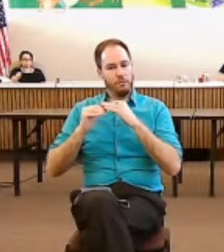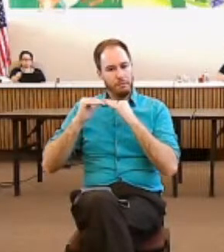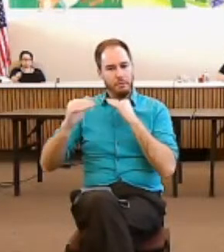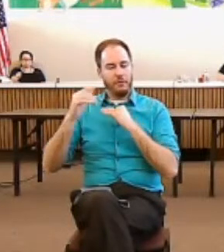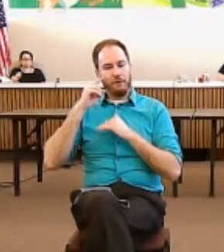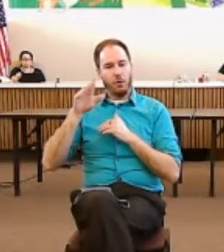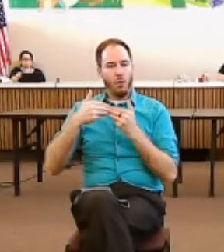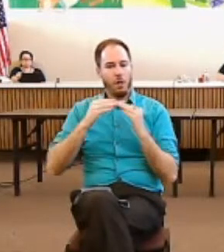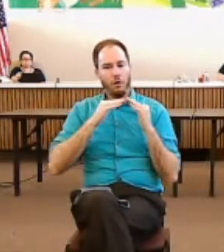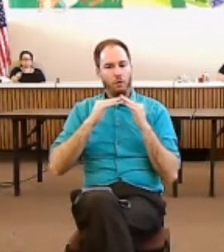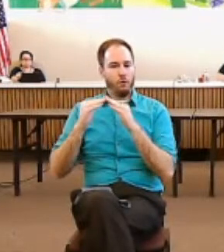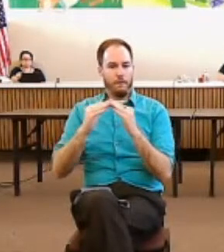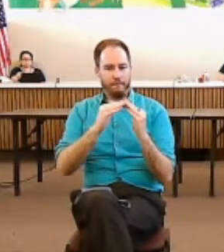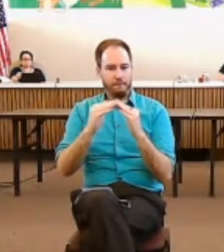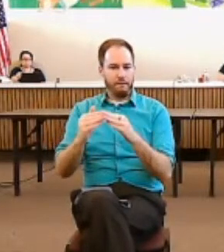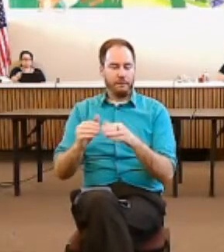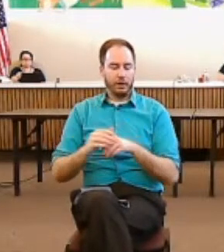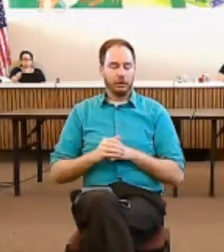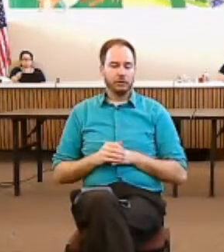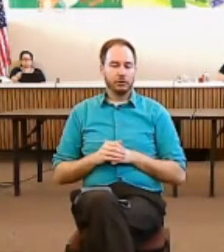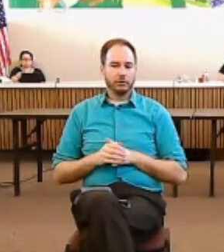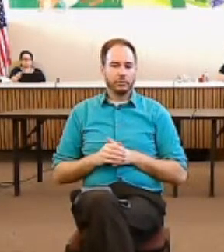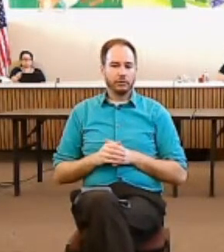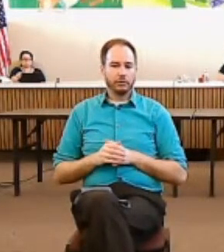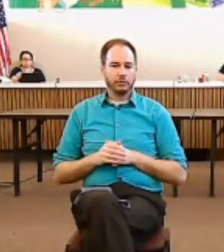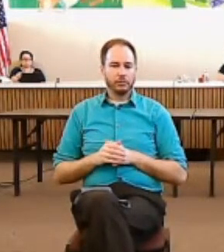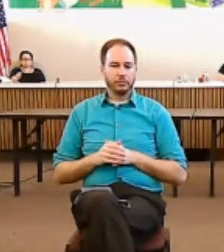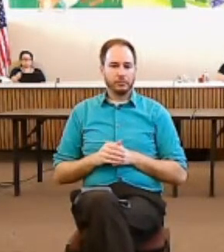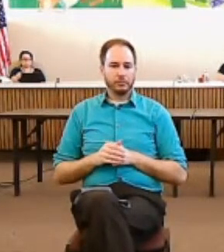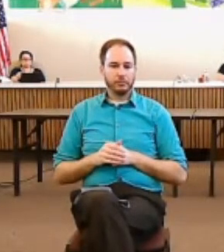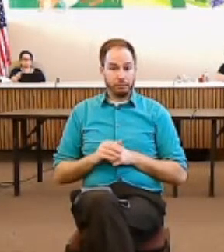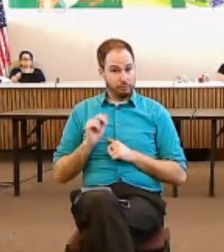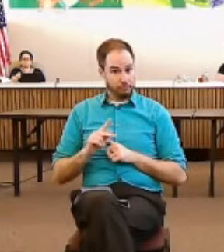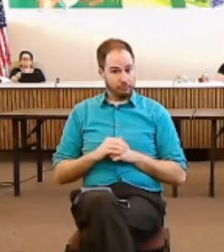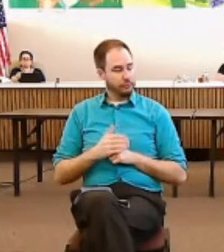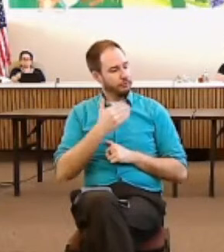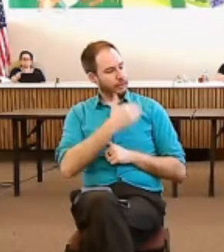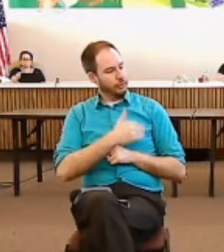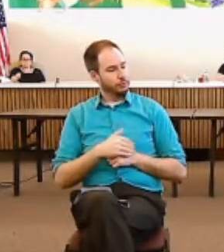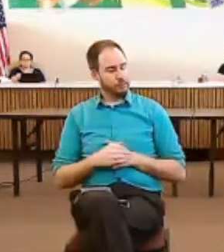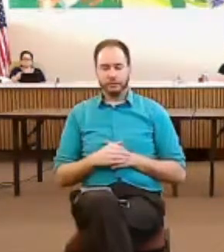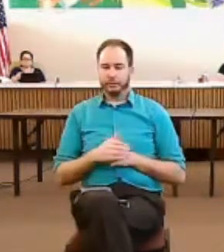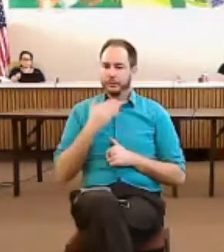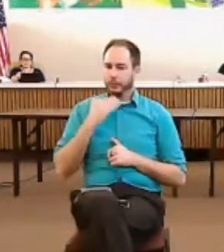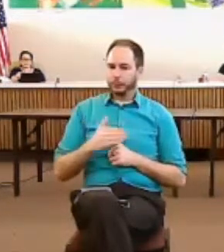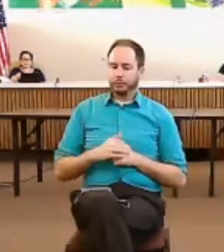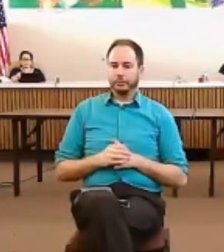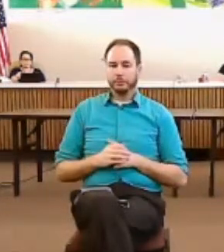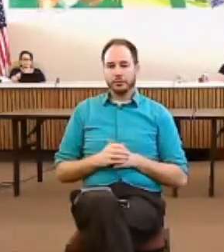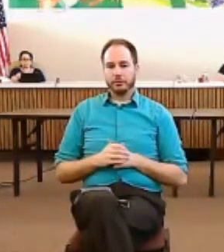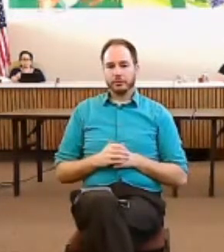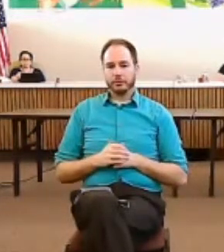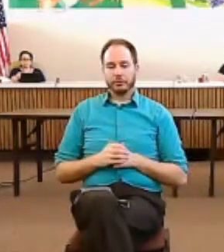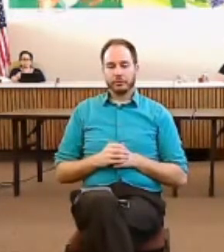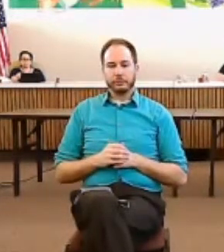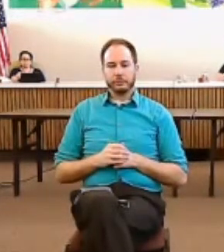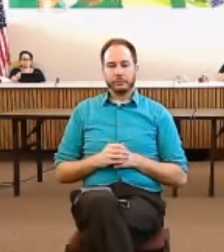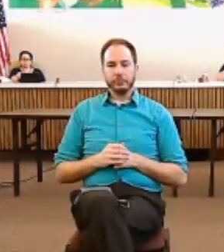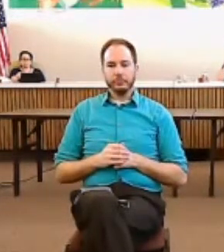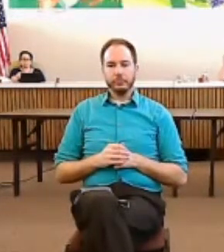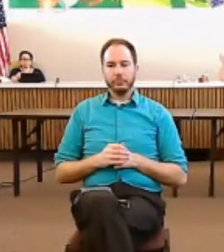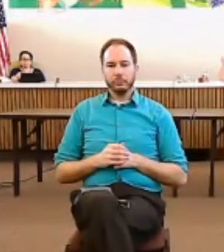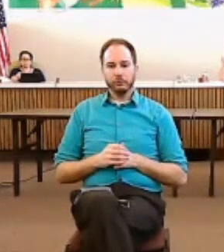elevation. So, okay. Thank you very much. You bet. Thank you.